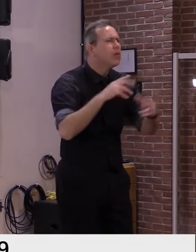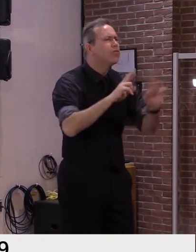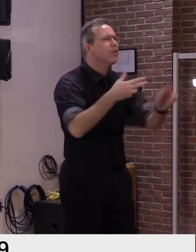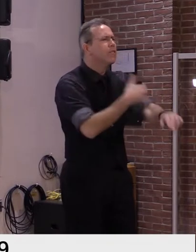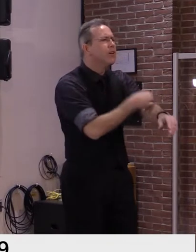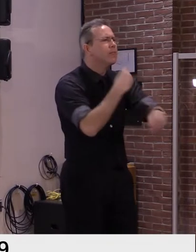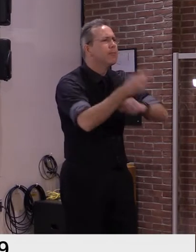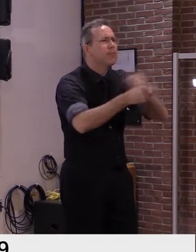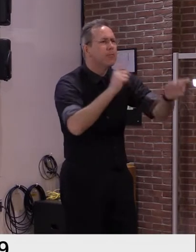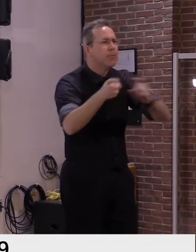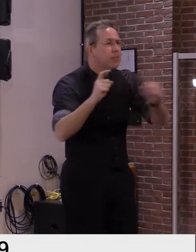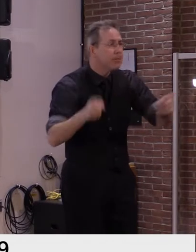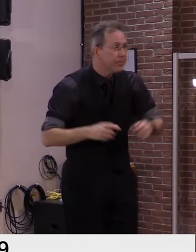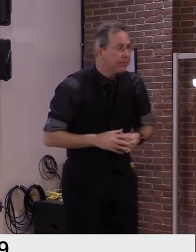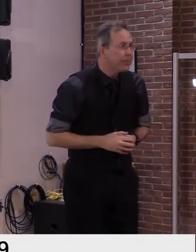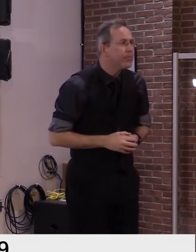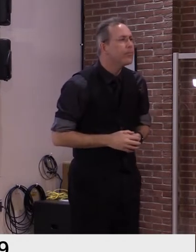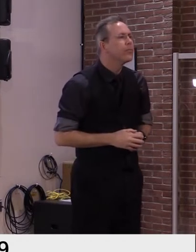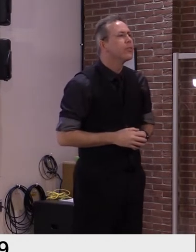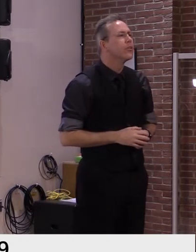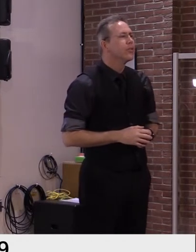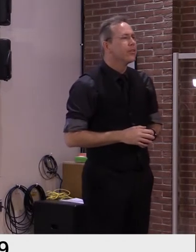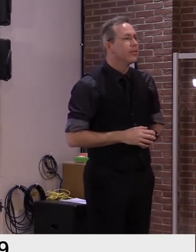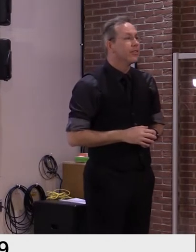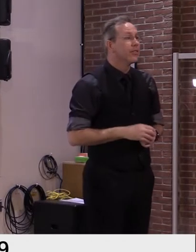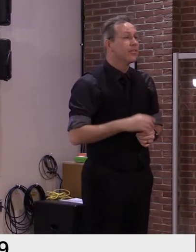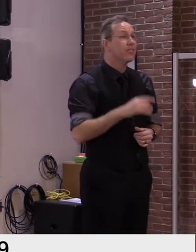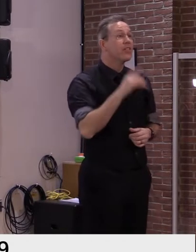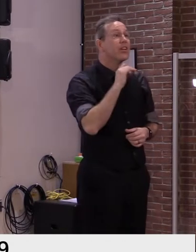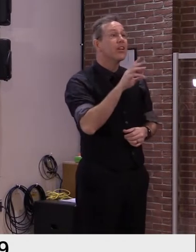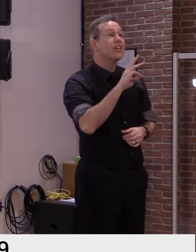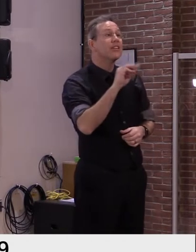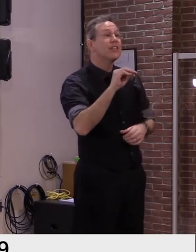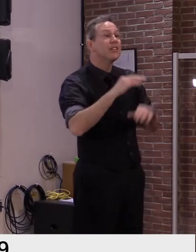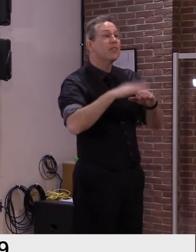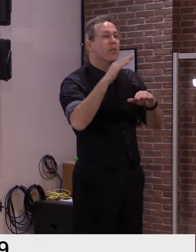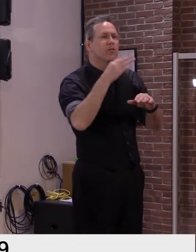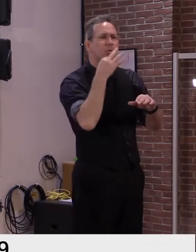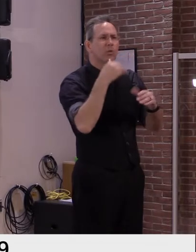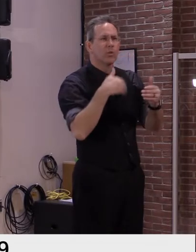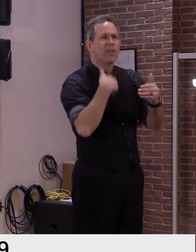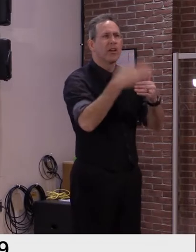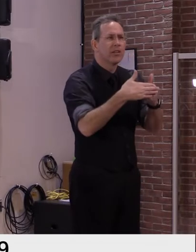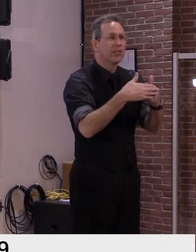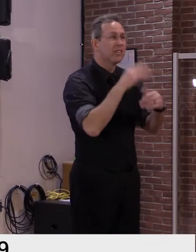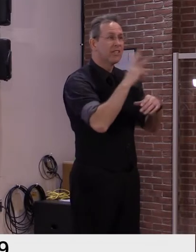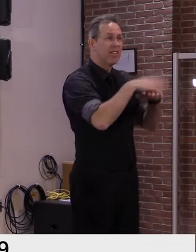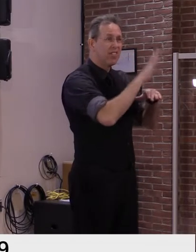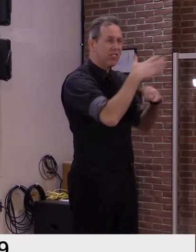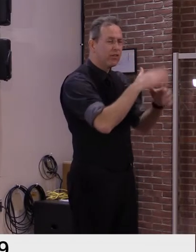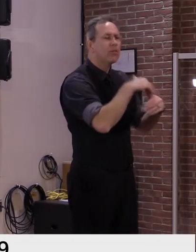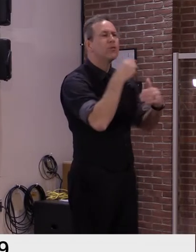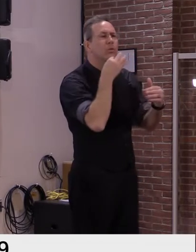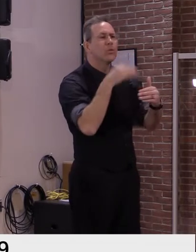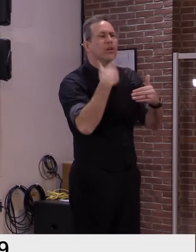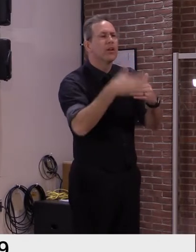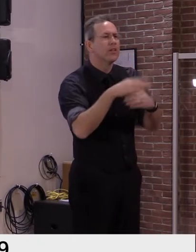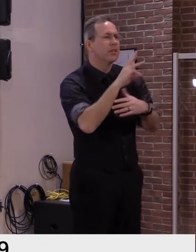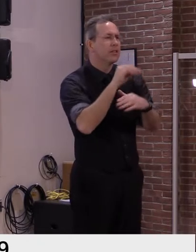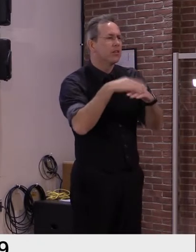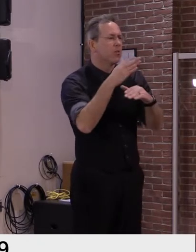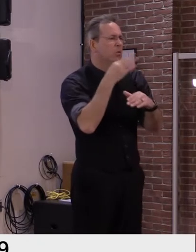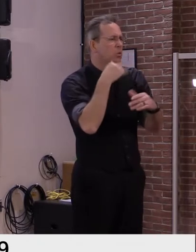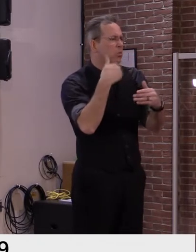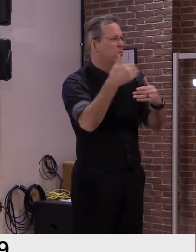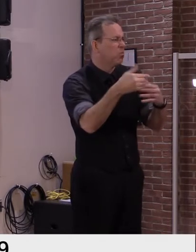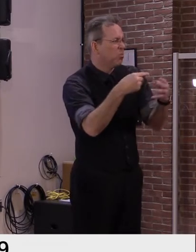those age 60 and older later this month, with older Vermonters, with other Vermonters eligible in the